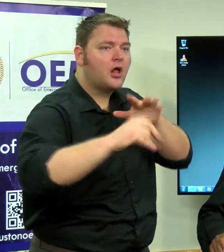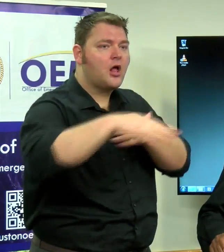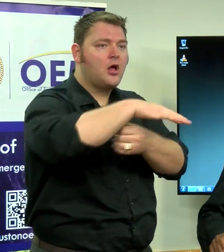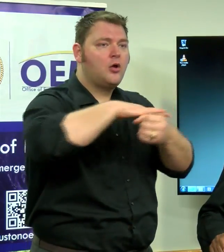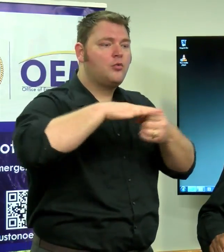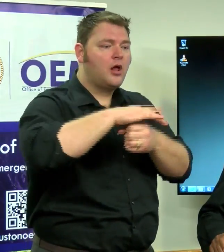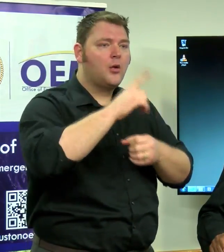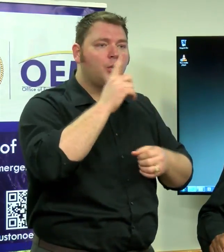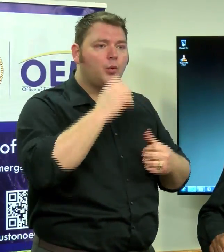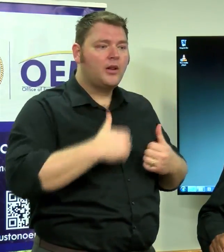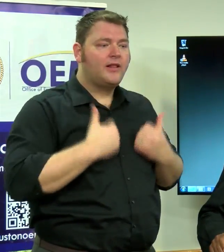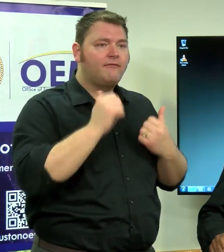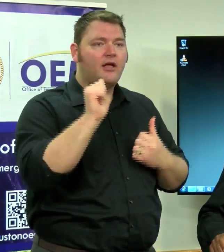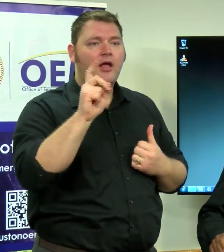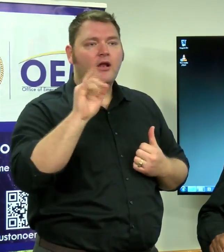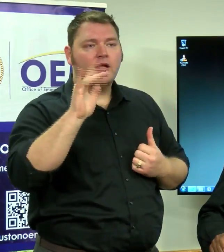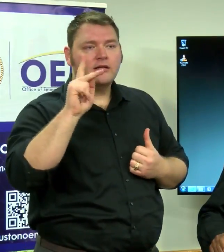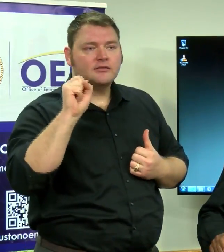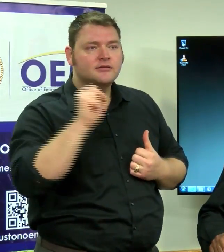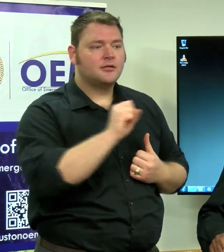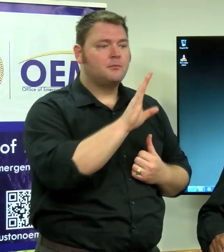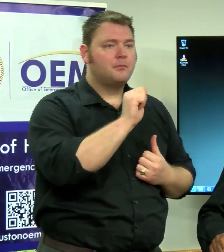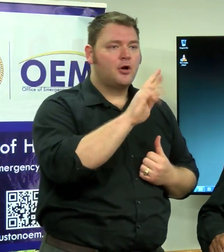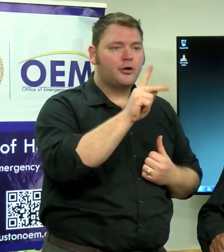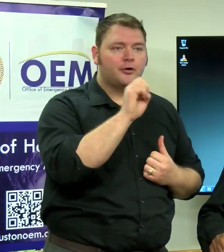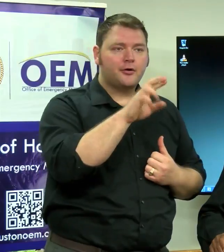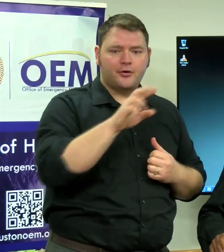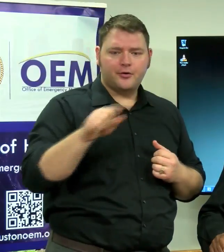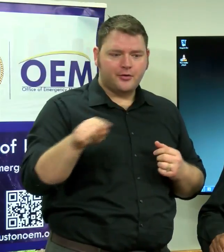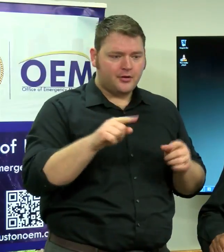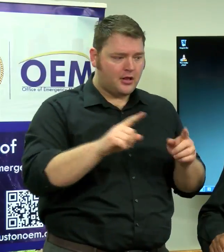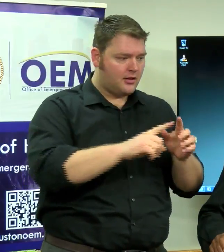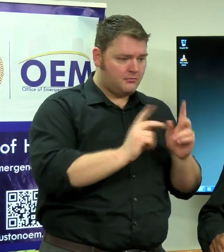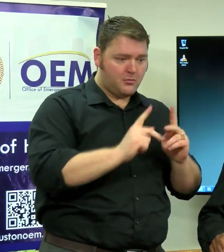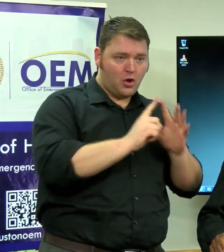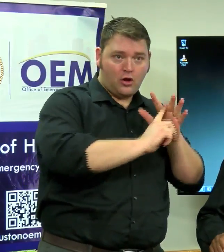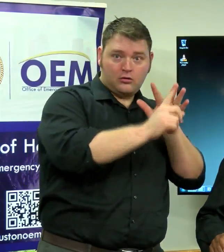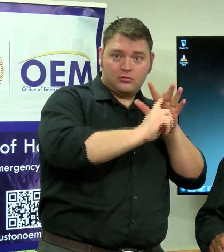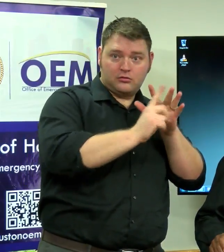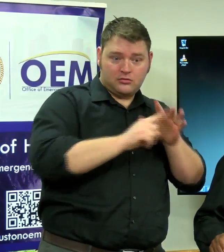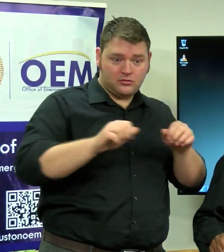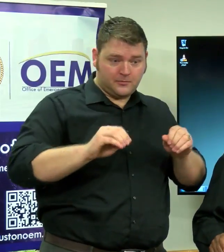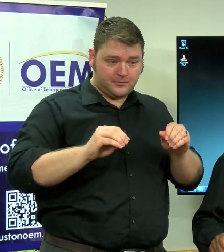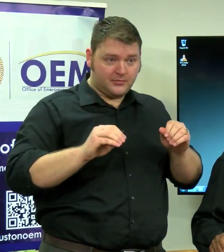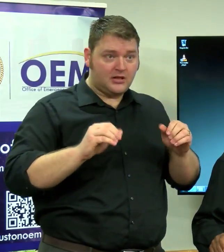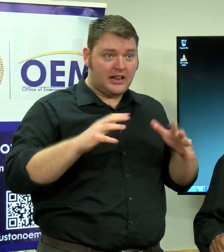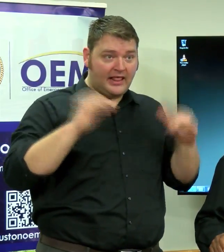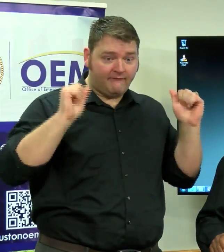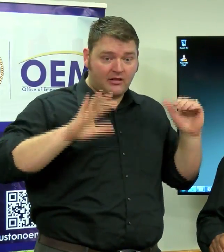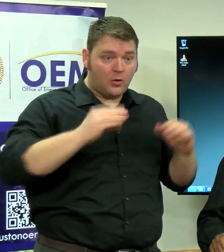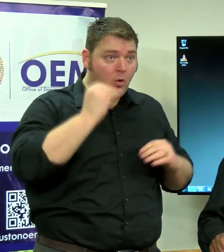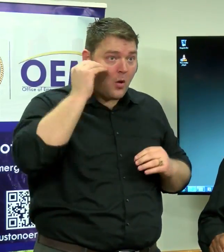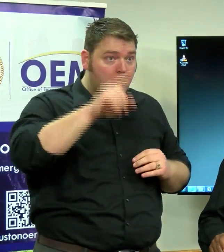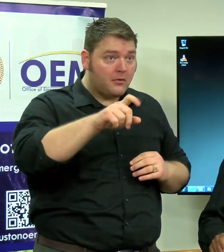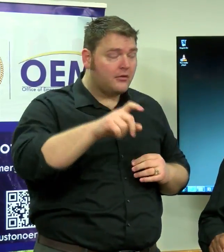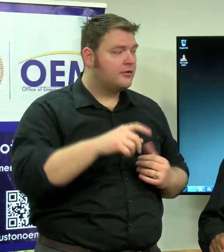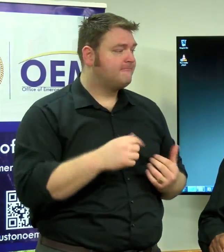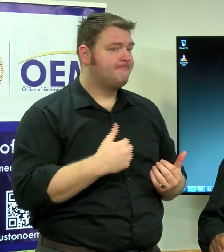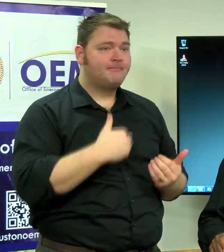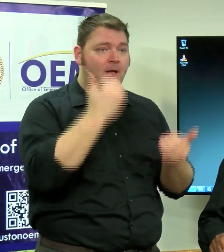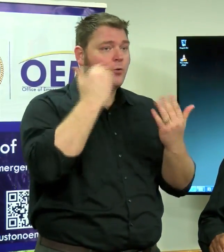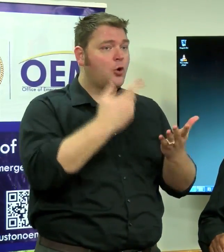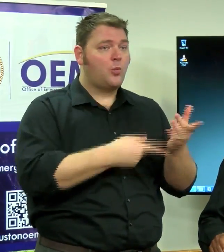Are people leaving? I know it's not mandatory, but do you know if people are leaving around that? I can speak to what's happening